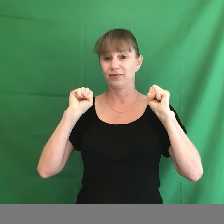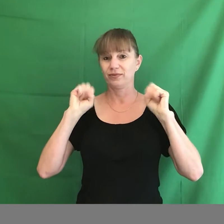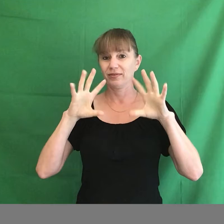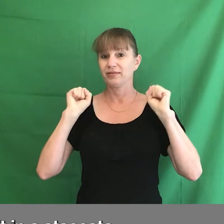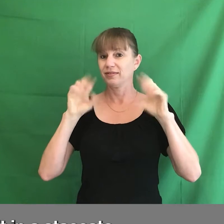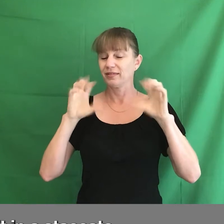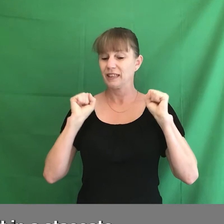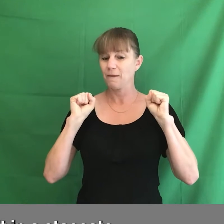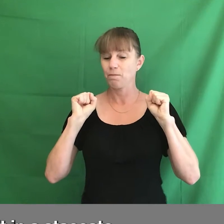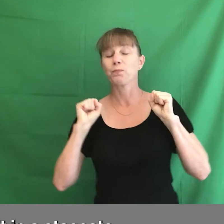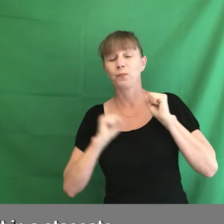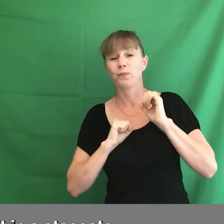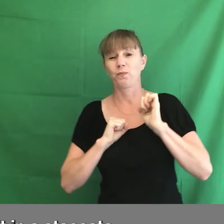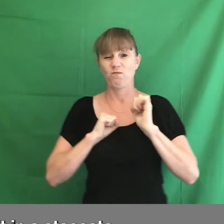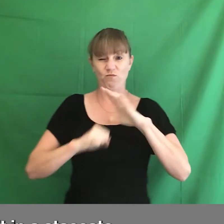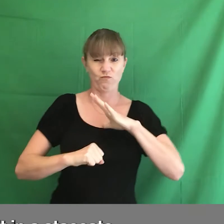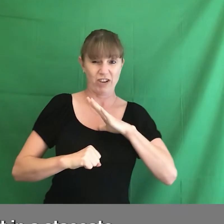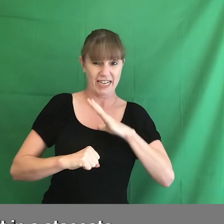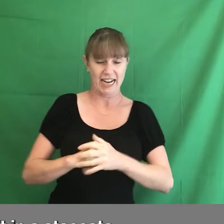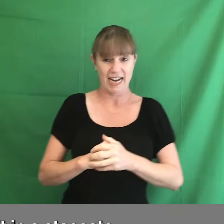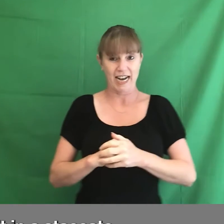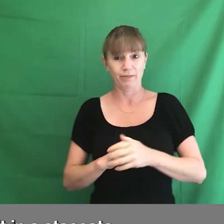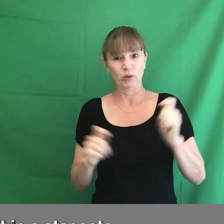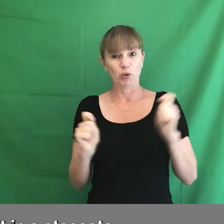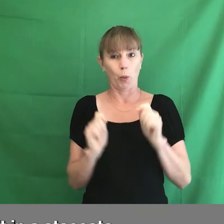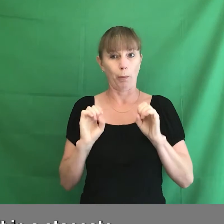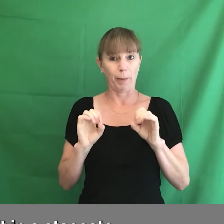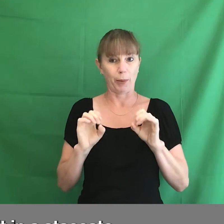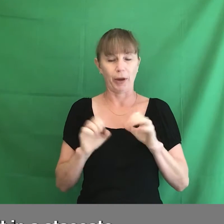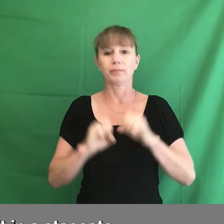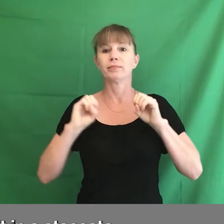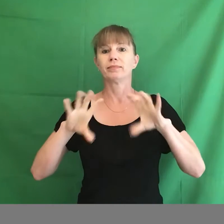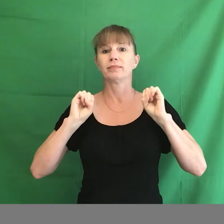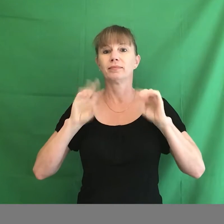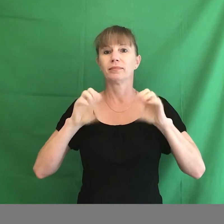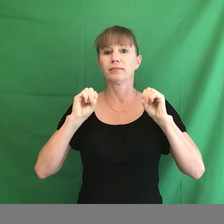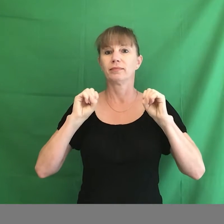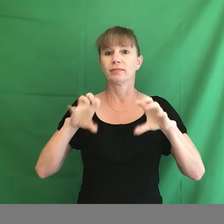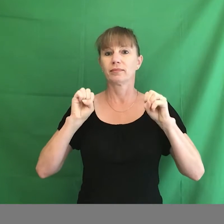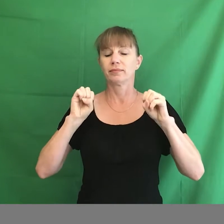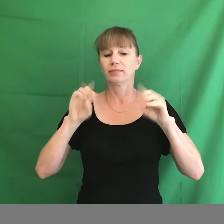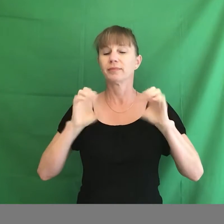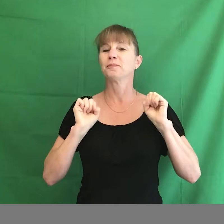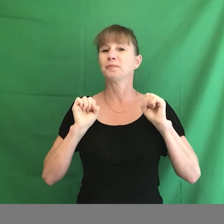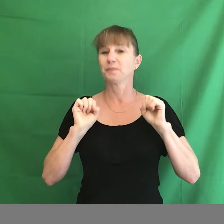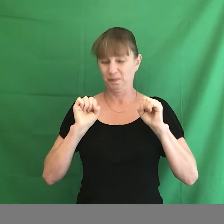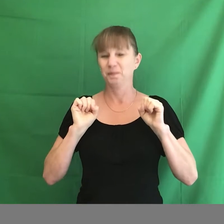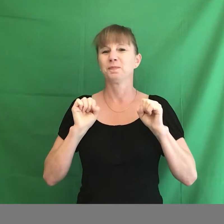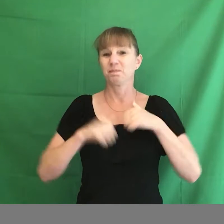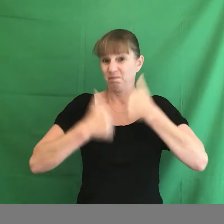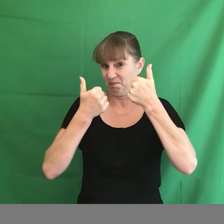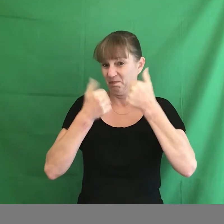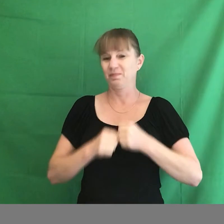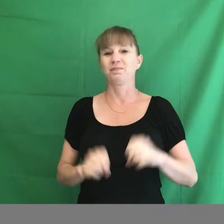Now we're going to sing it in a staccato way, so really short and spiky. Mi, me, ma, mo,